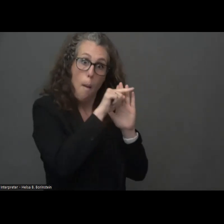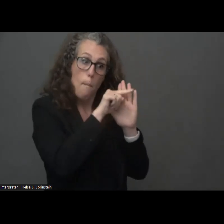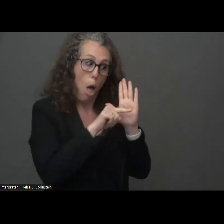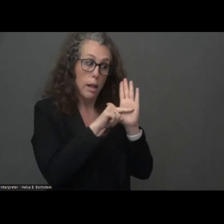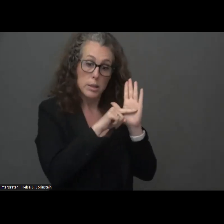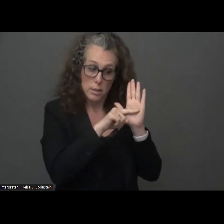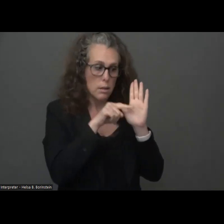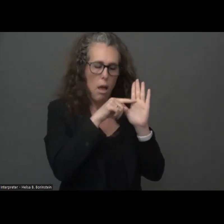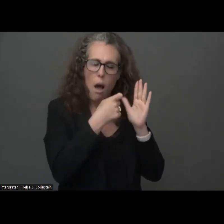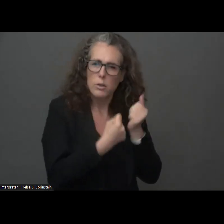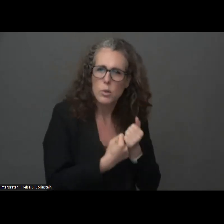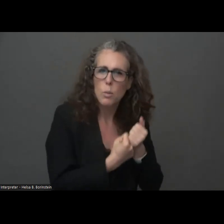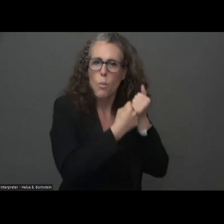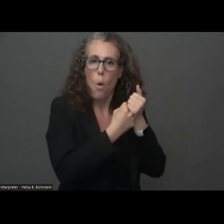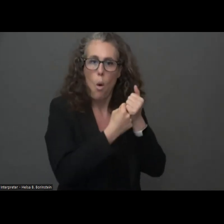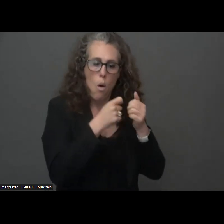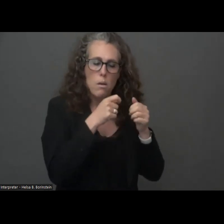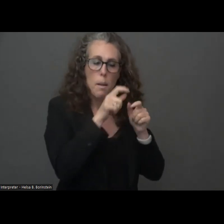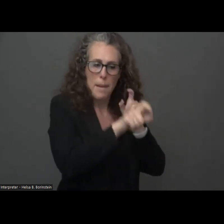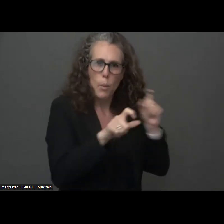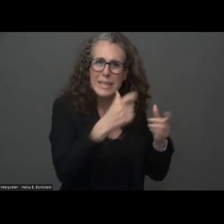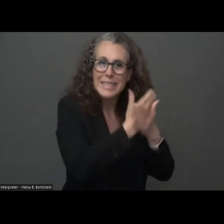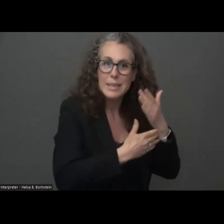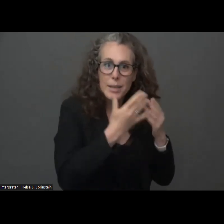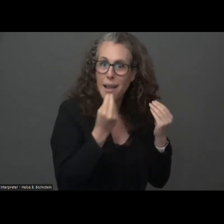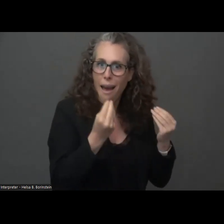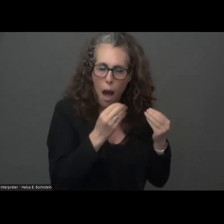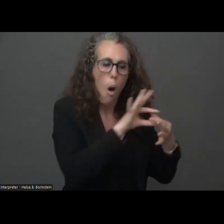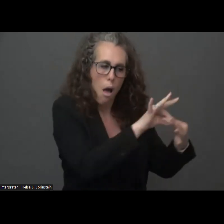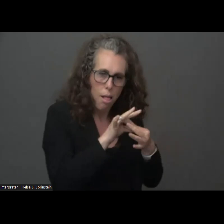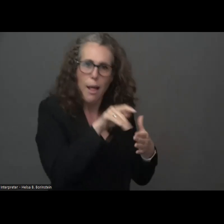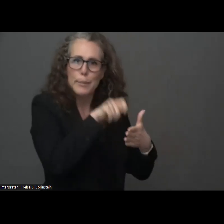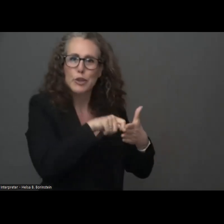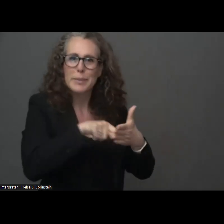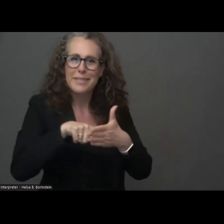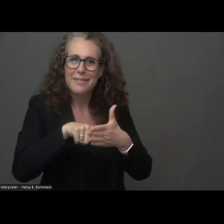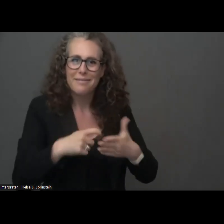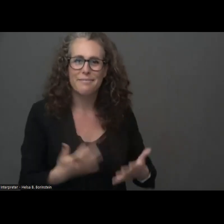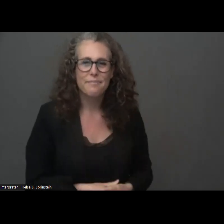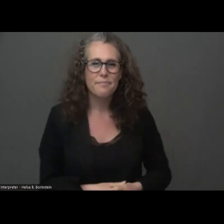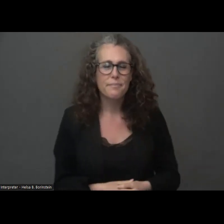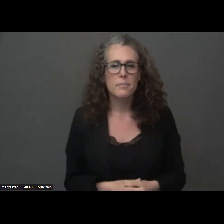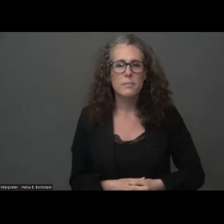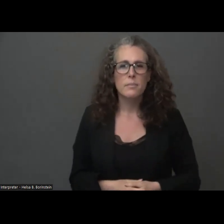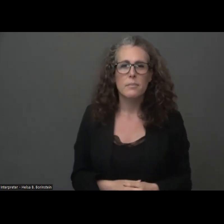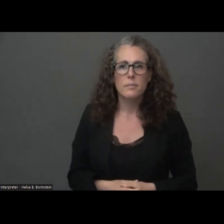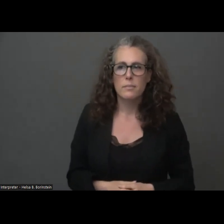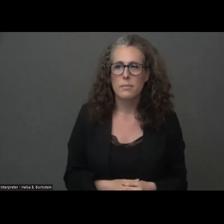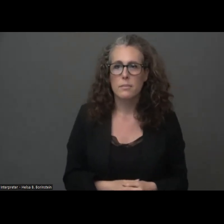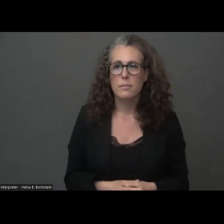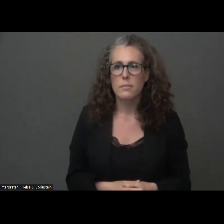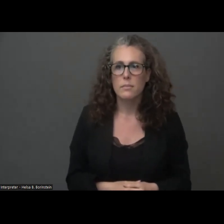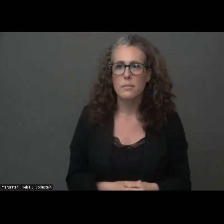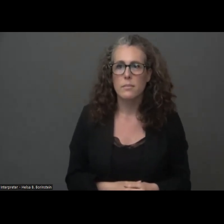the procurement of products and services within the cities. One of the primary areas that G3ICT is